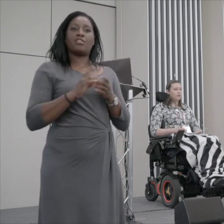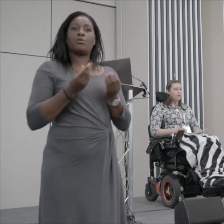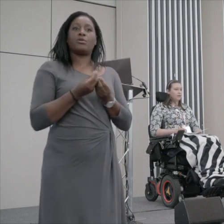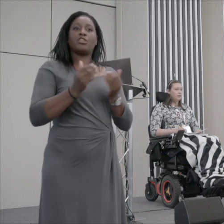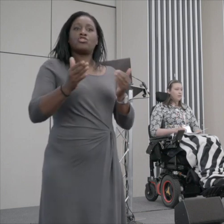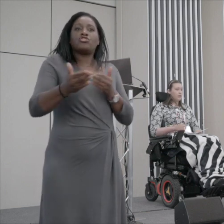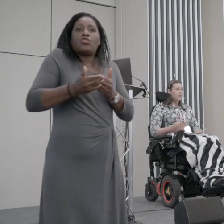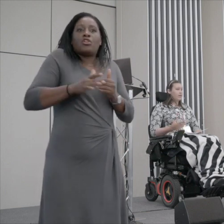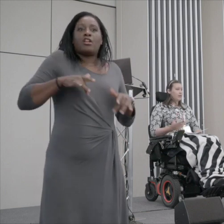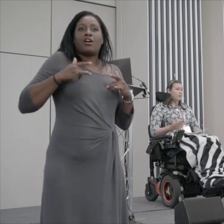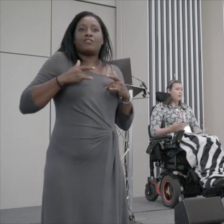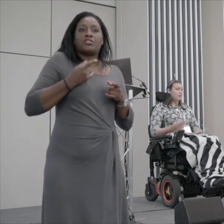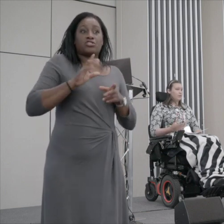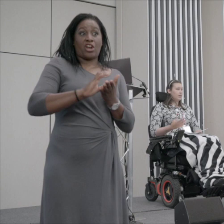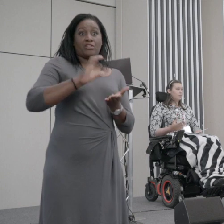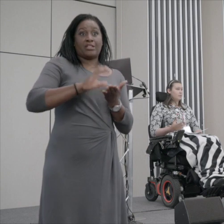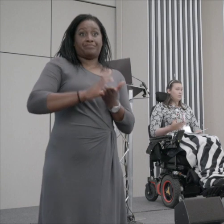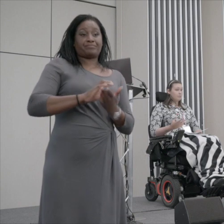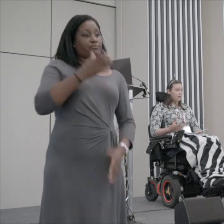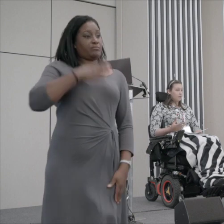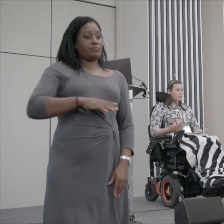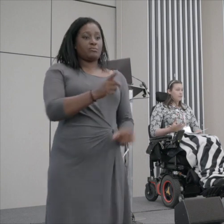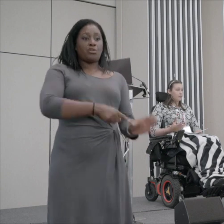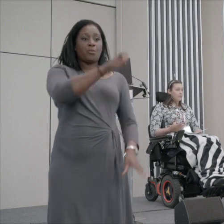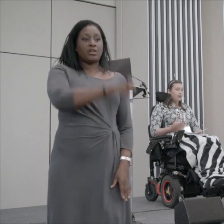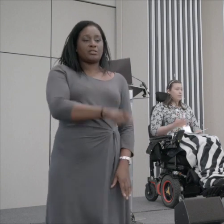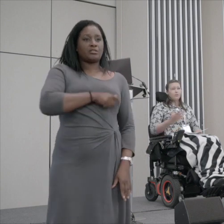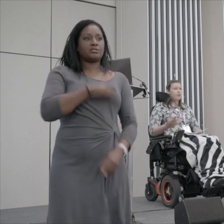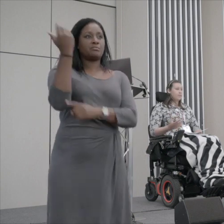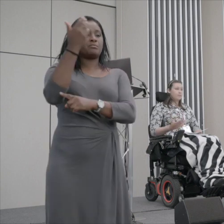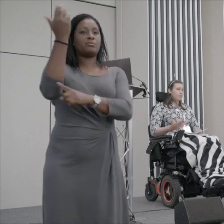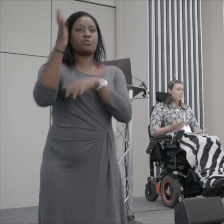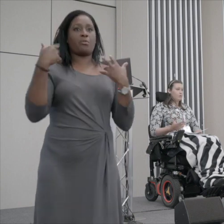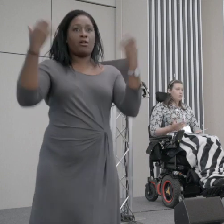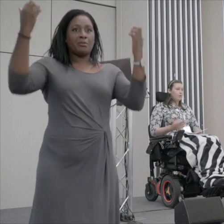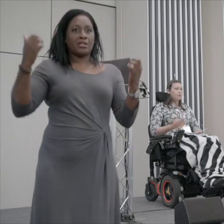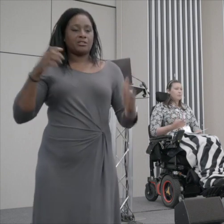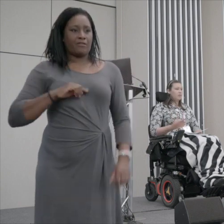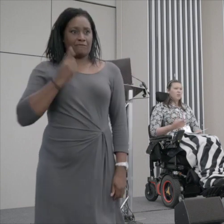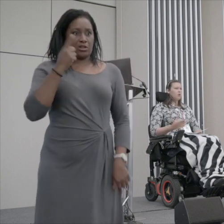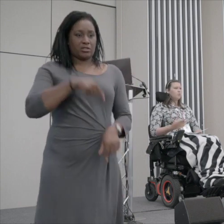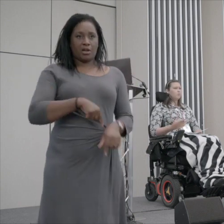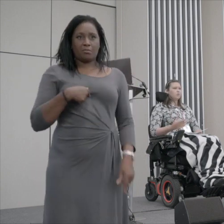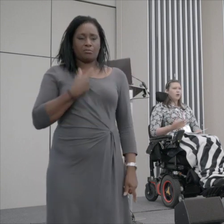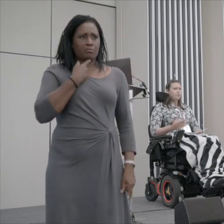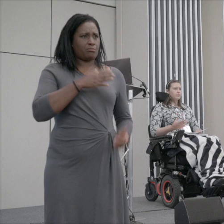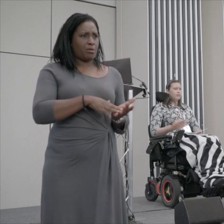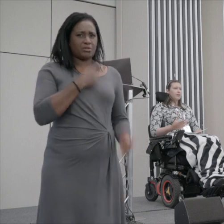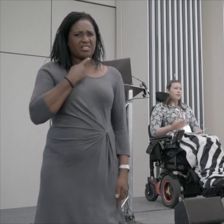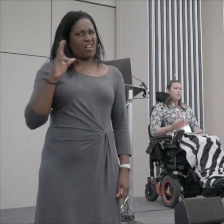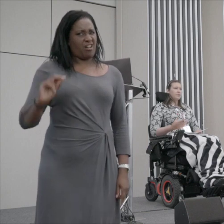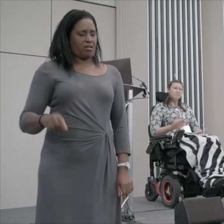care charity, who needed a young person to give a speech in Parliament. Having never given a speech before, my mum said, oh no, she